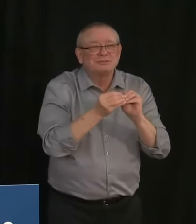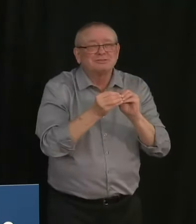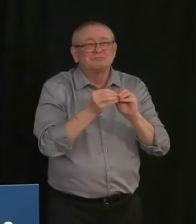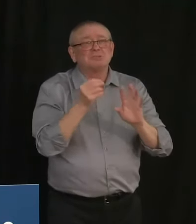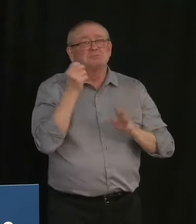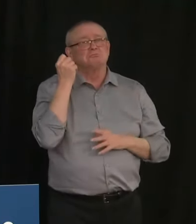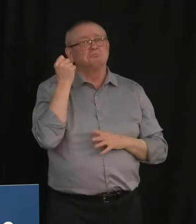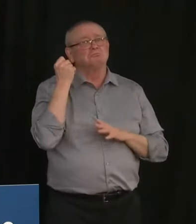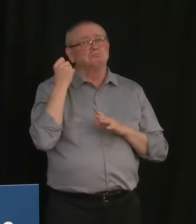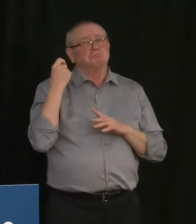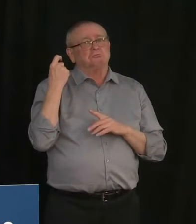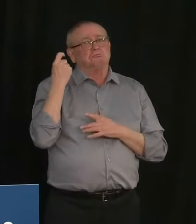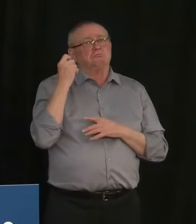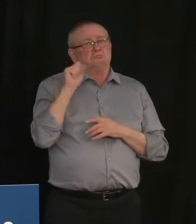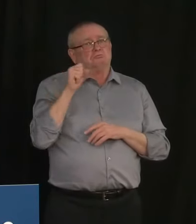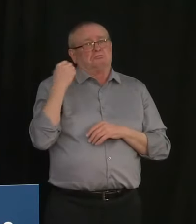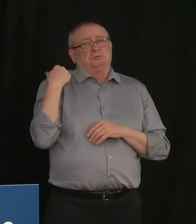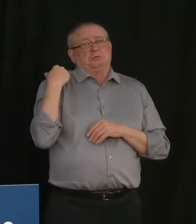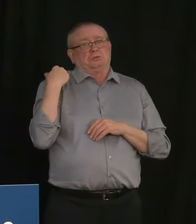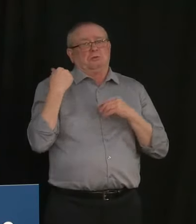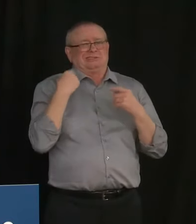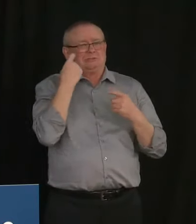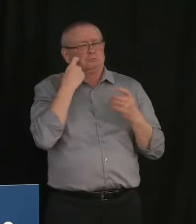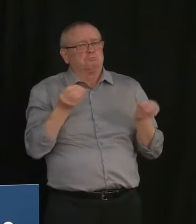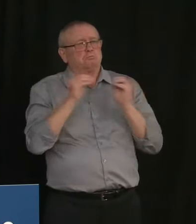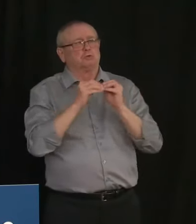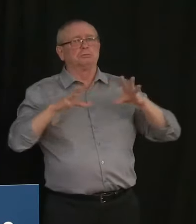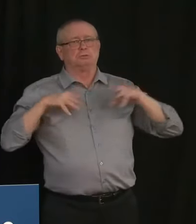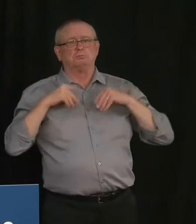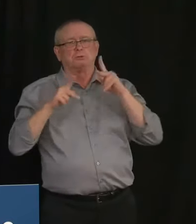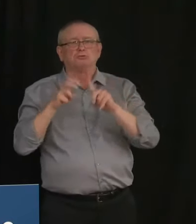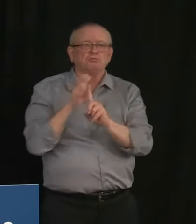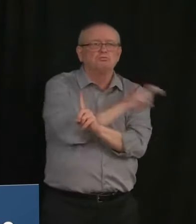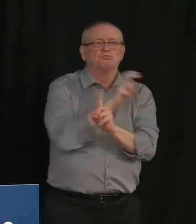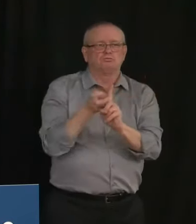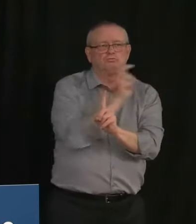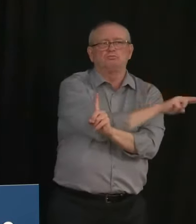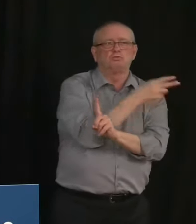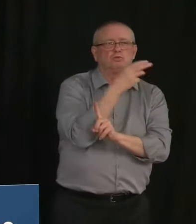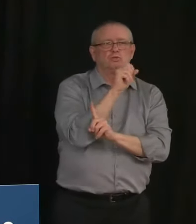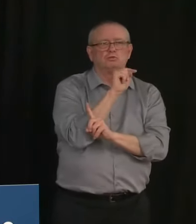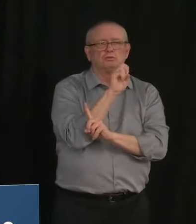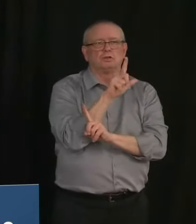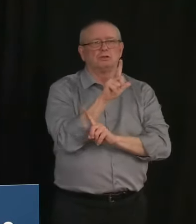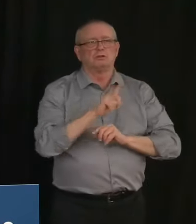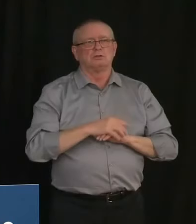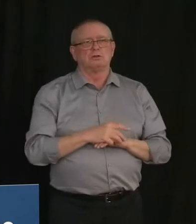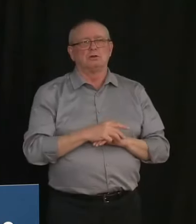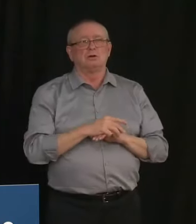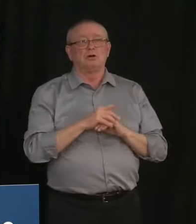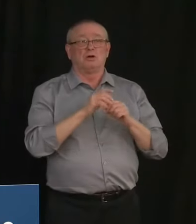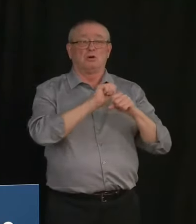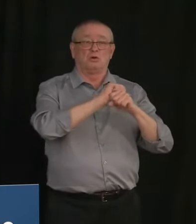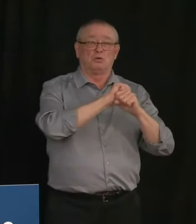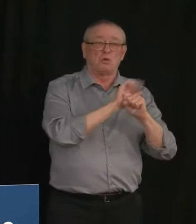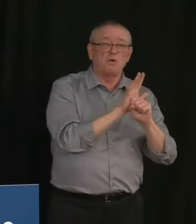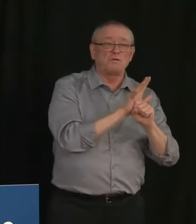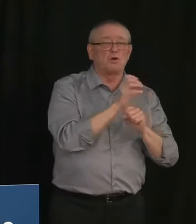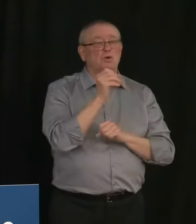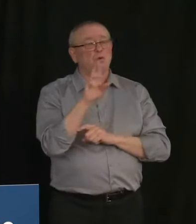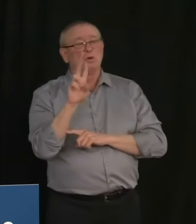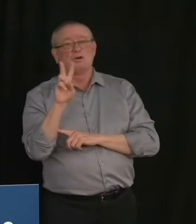months. And of course, that isolation hotel option is an option, whether it's for somebody who's diagnosed with that variant of concern